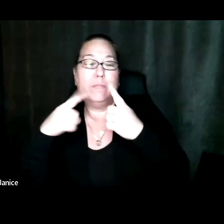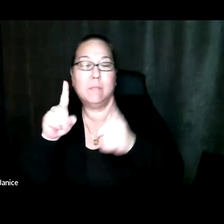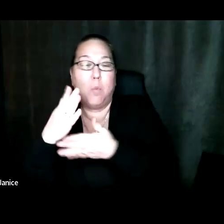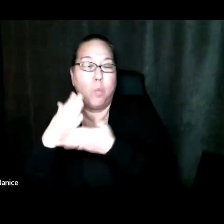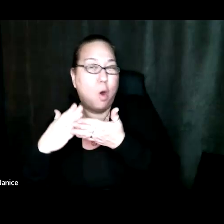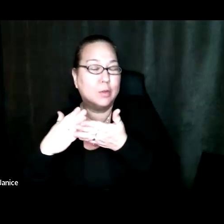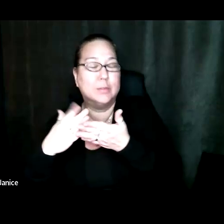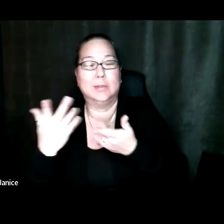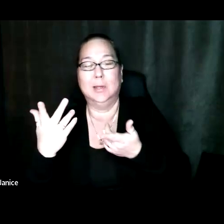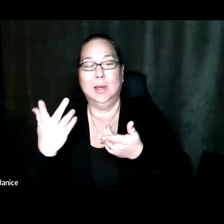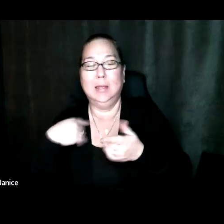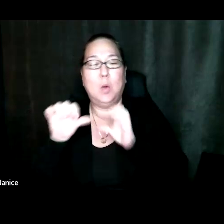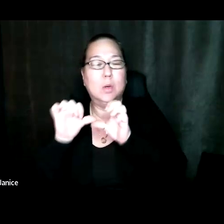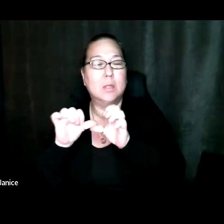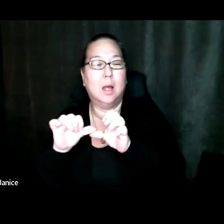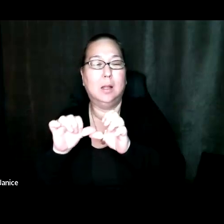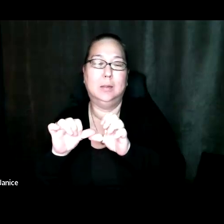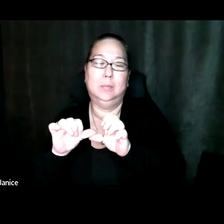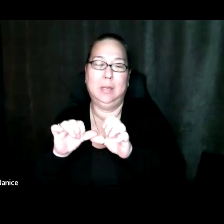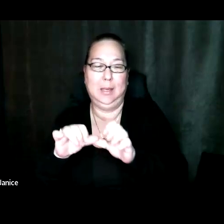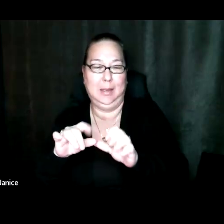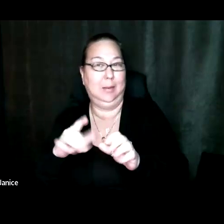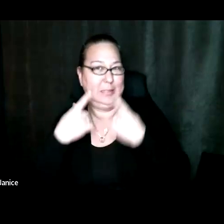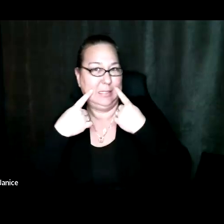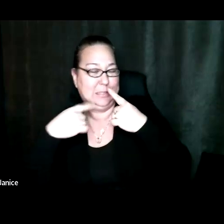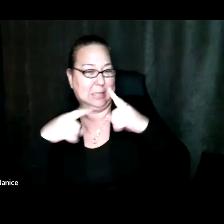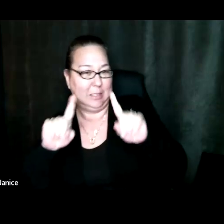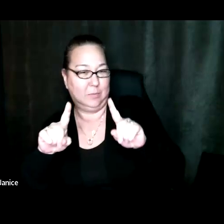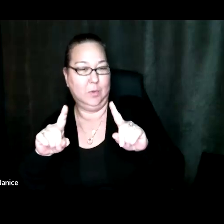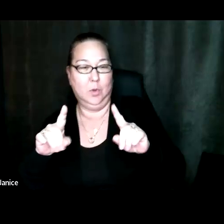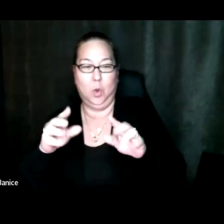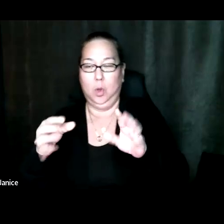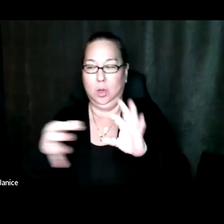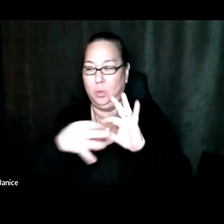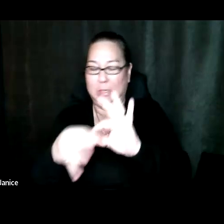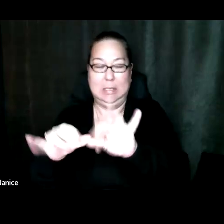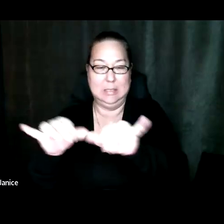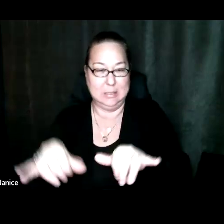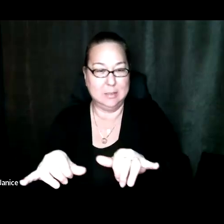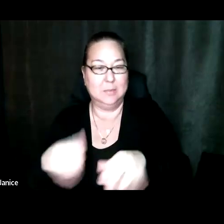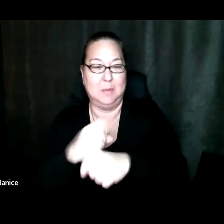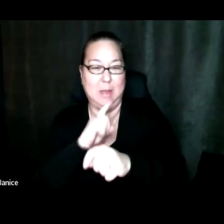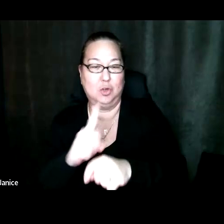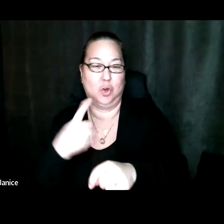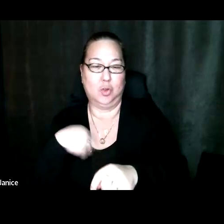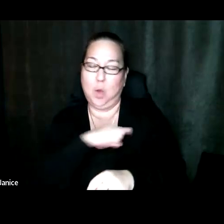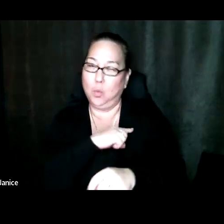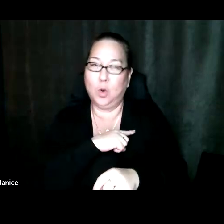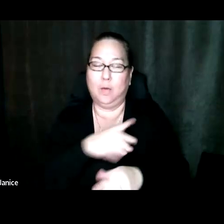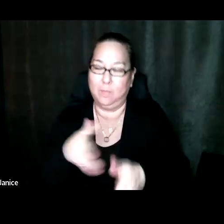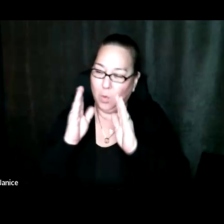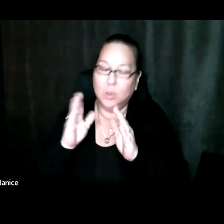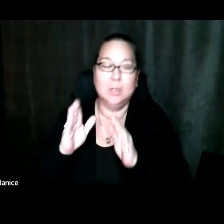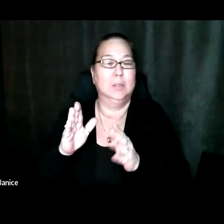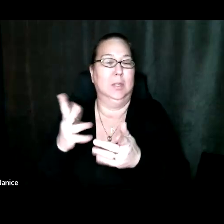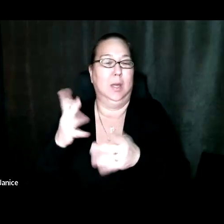that the resources that we're investing are translating to the outcome that students want. And then I think to David's point, it's constantly